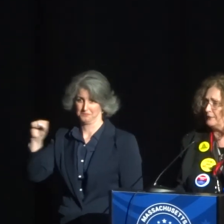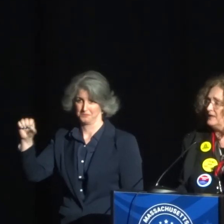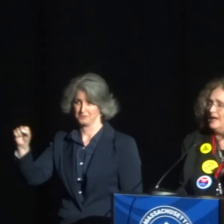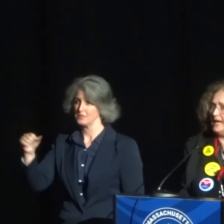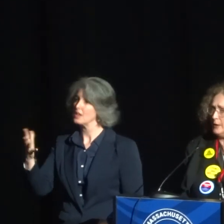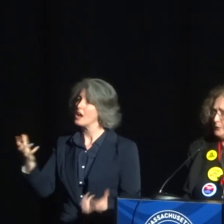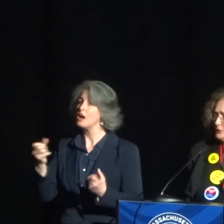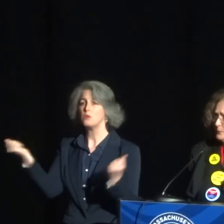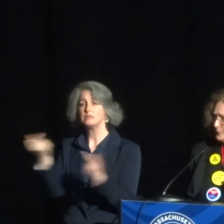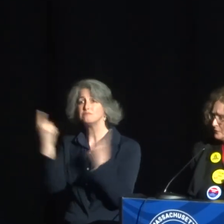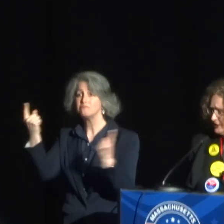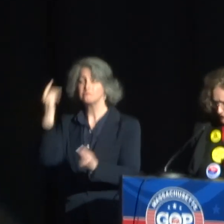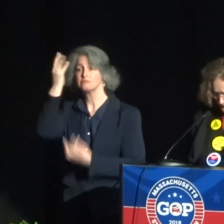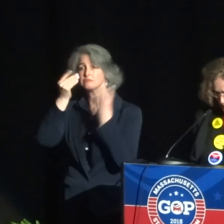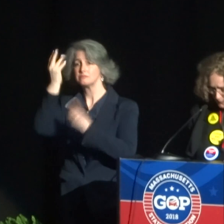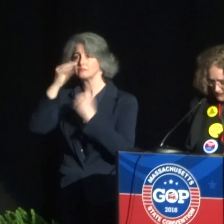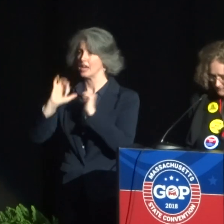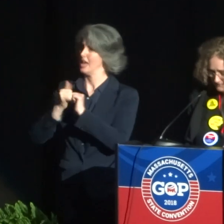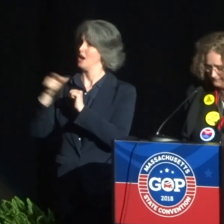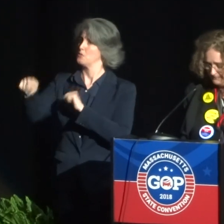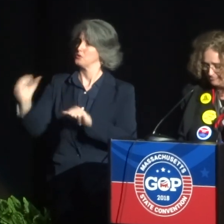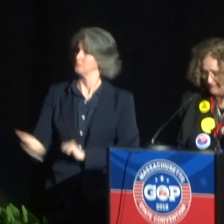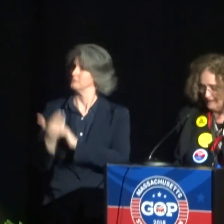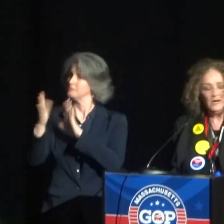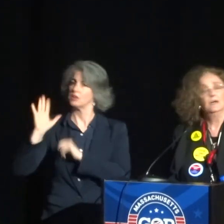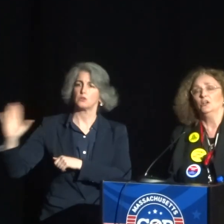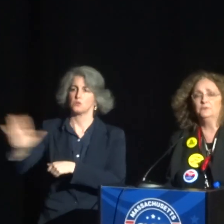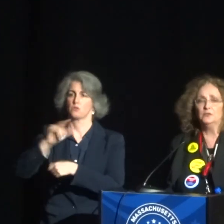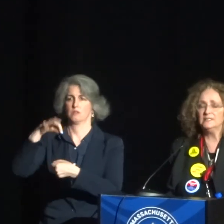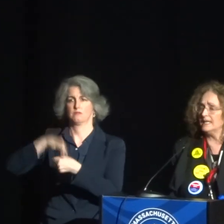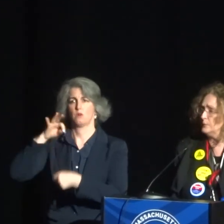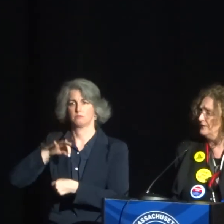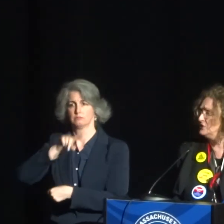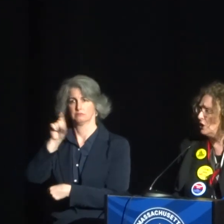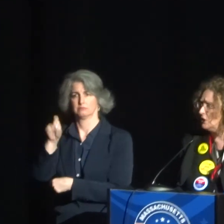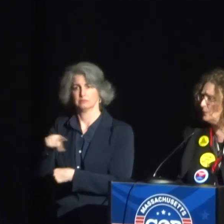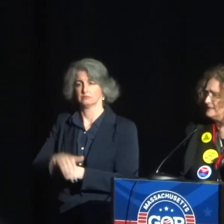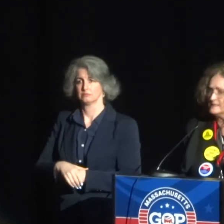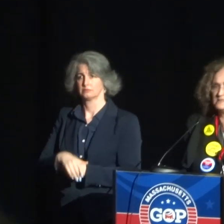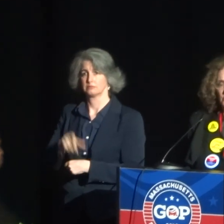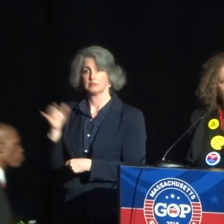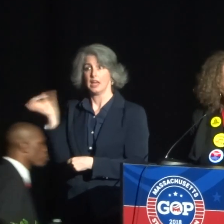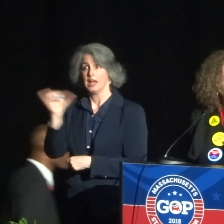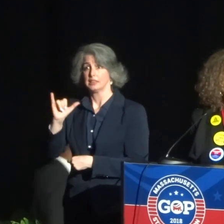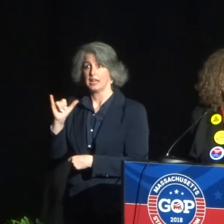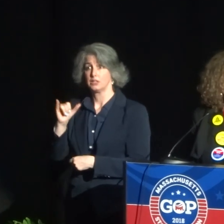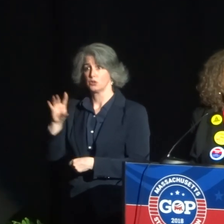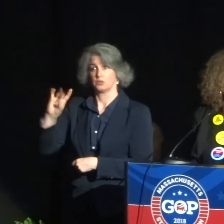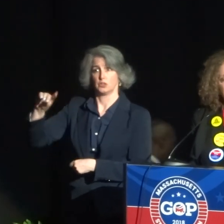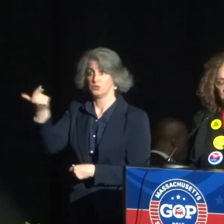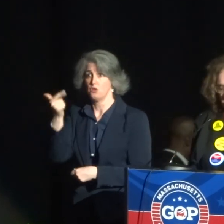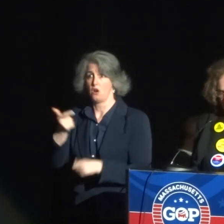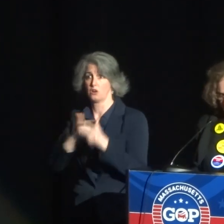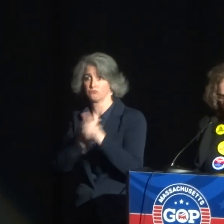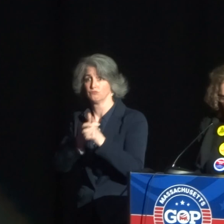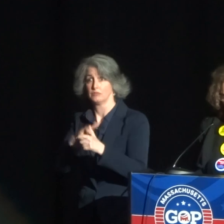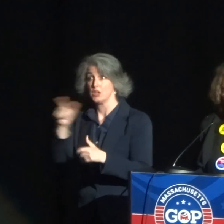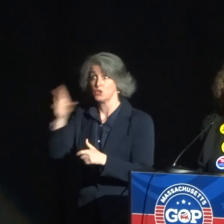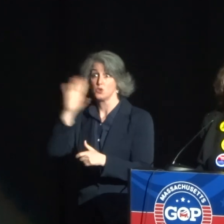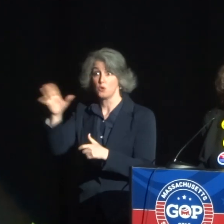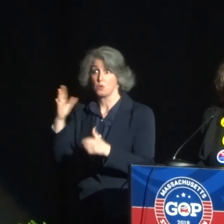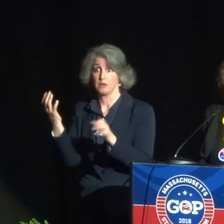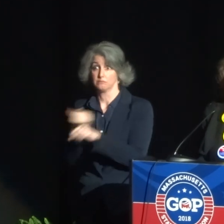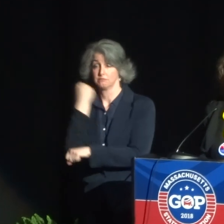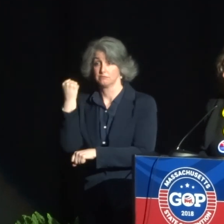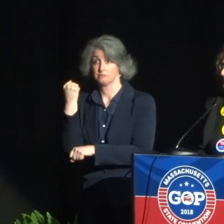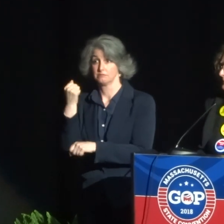think about, how are you approaching your vote? Are you voting like we're in the dog races and you're going to vote for the winner?